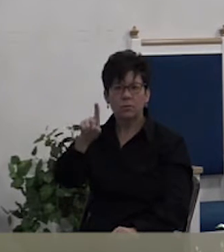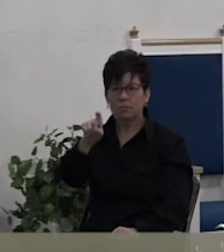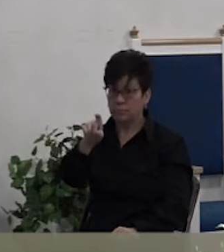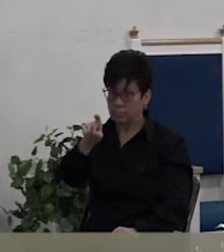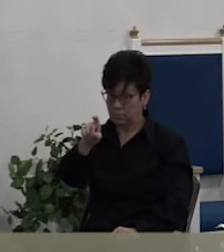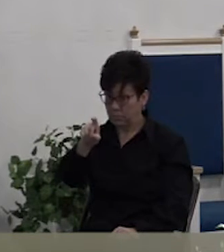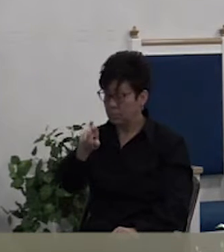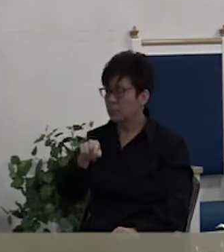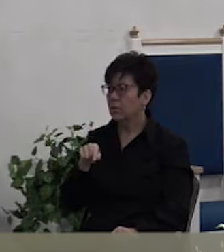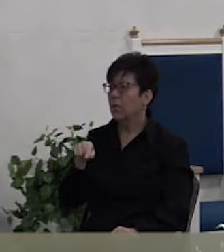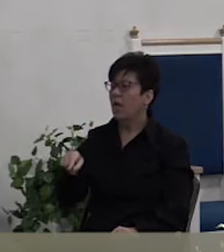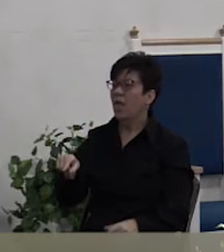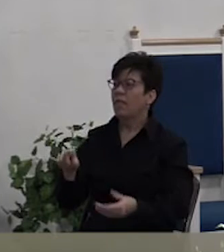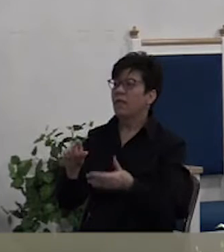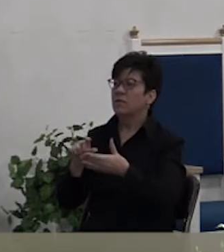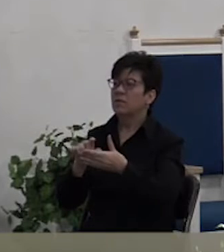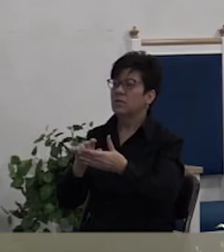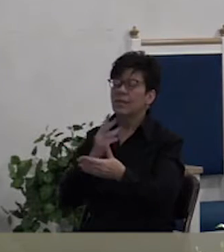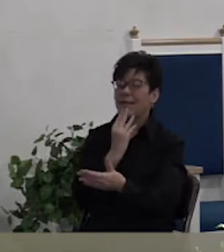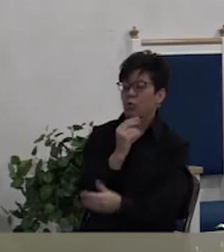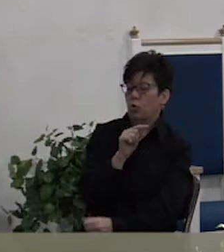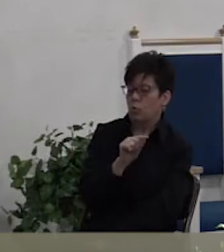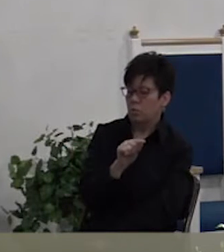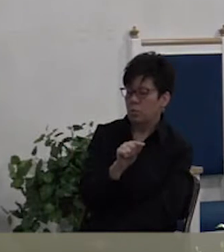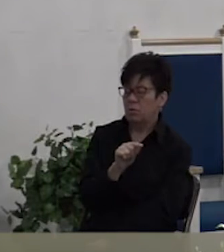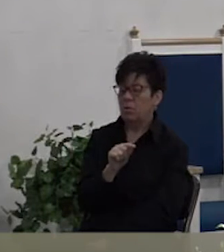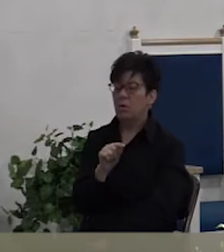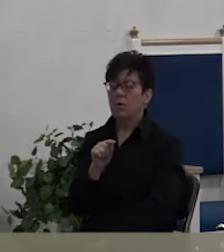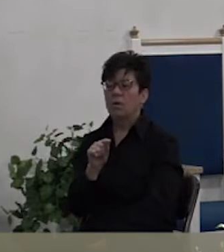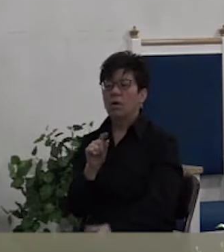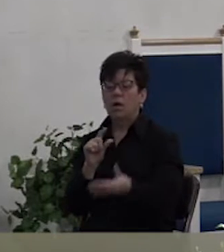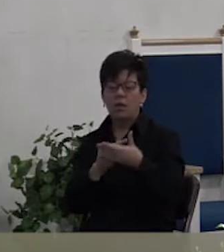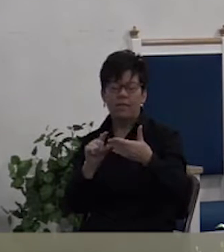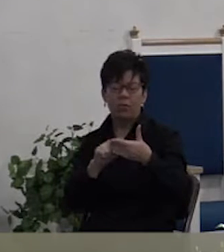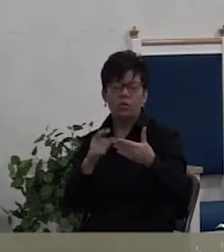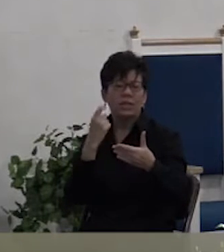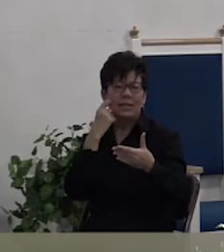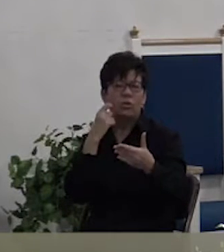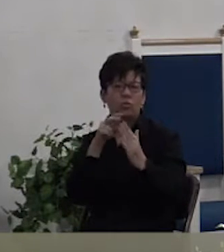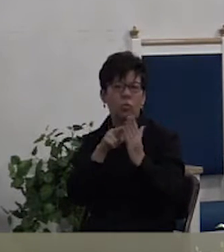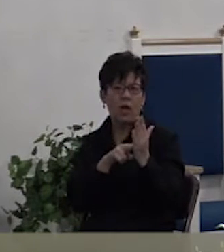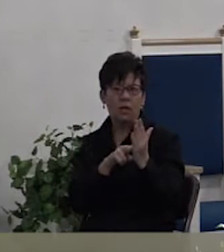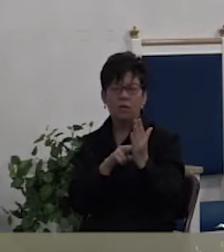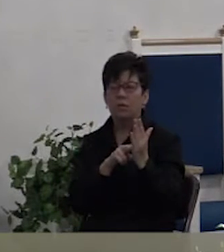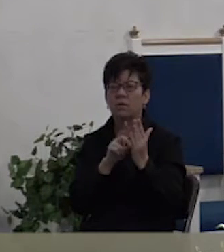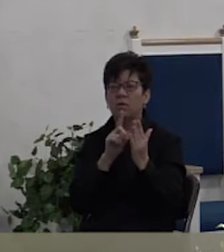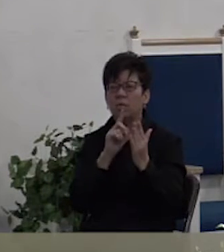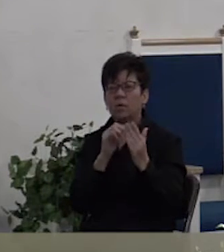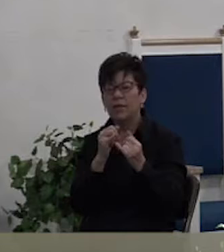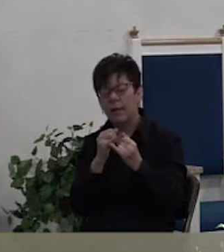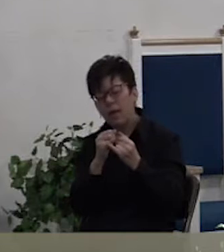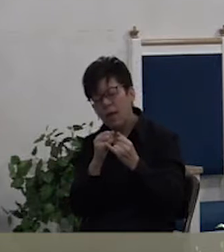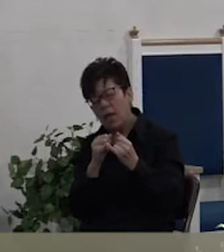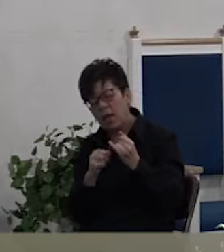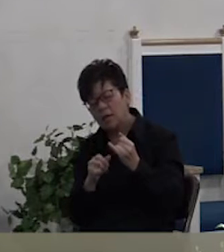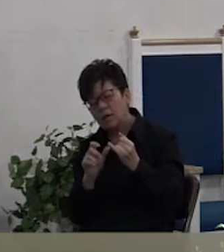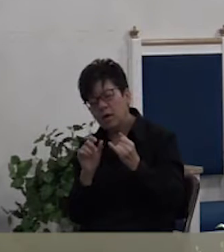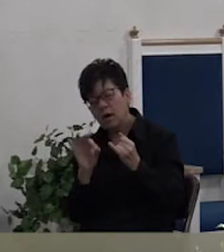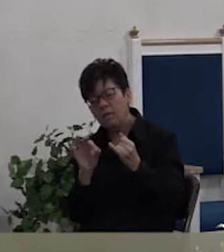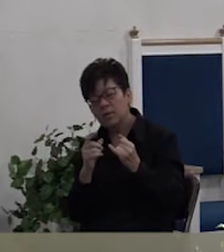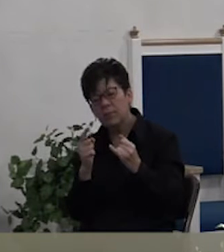This verse, this in Hebrews, the verses that we read are the tail end of